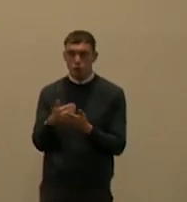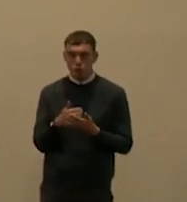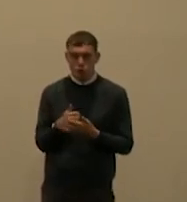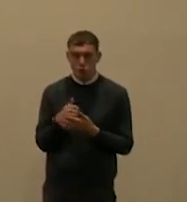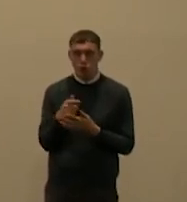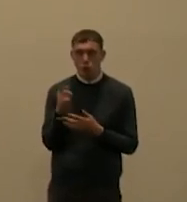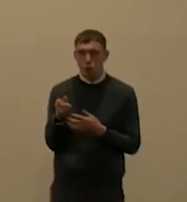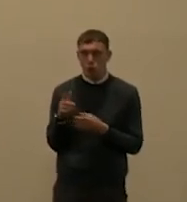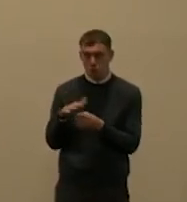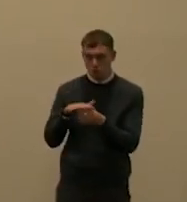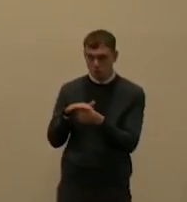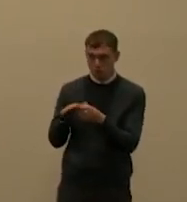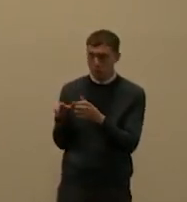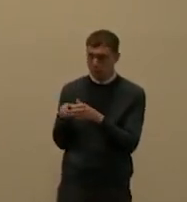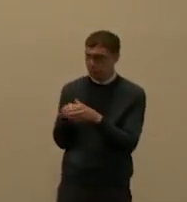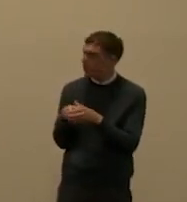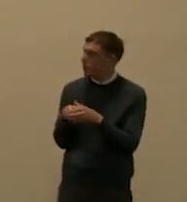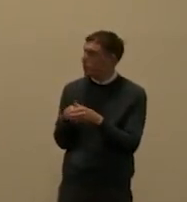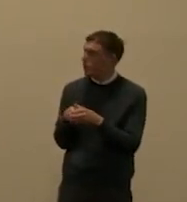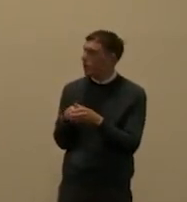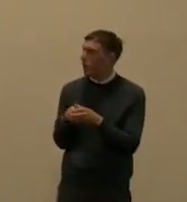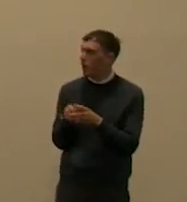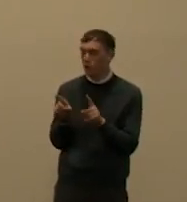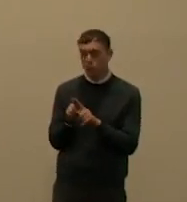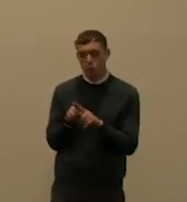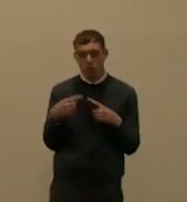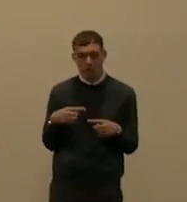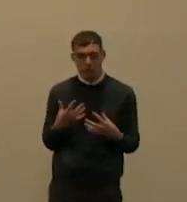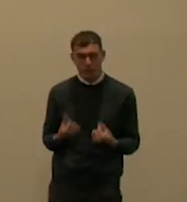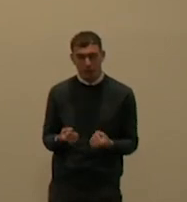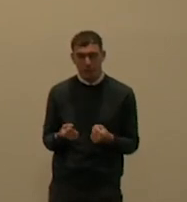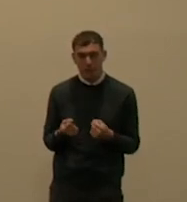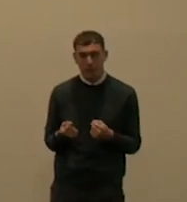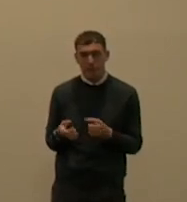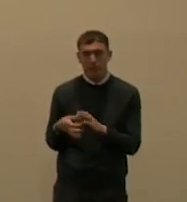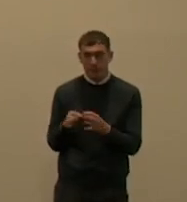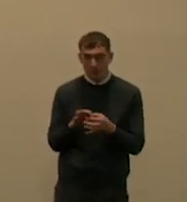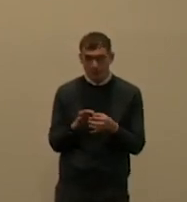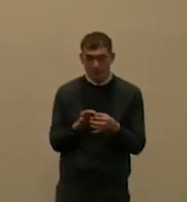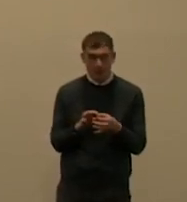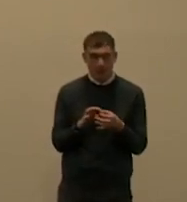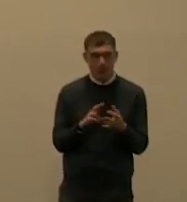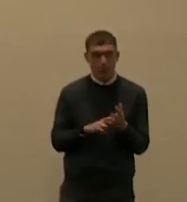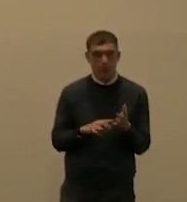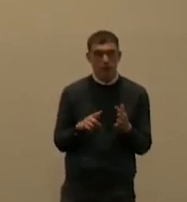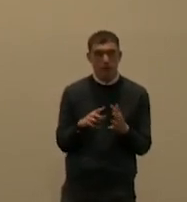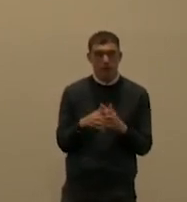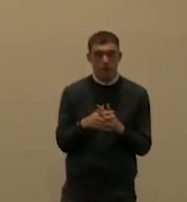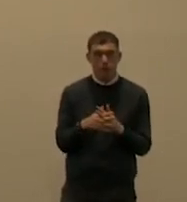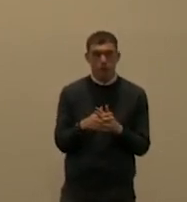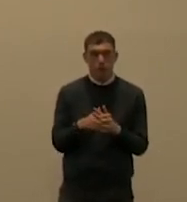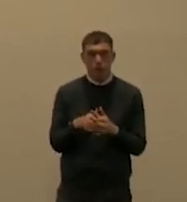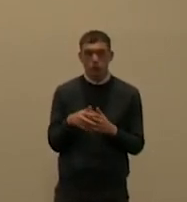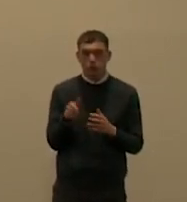log analytics store. And at the end, you also have the ability to use the network watcher to connect, to test your connection, to